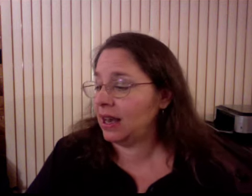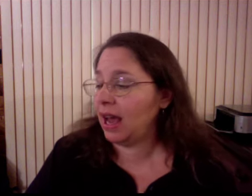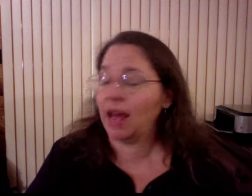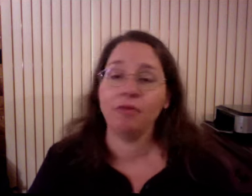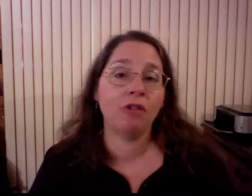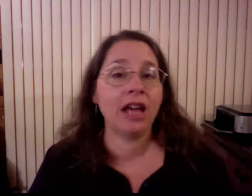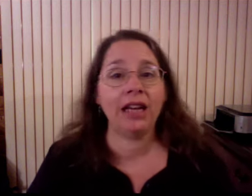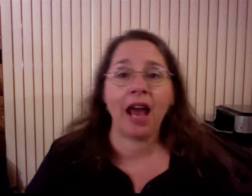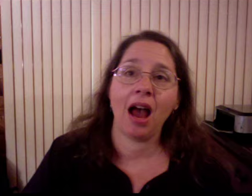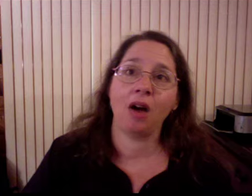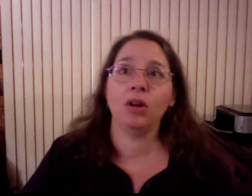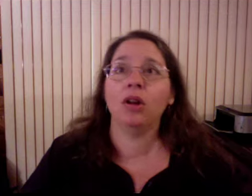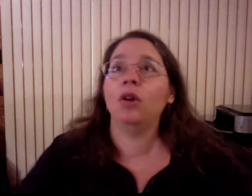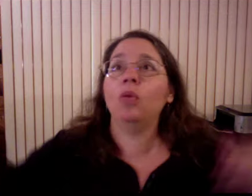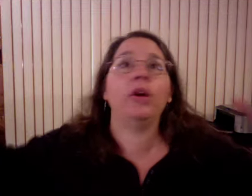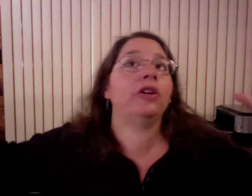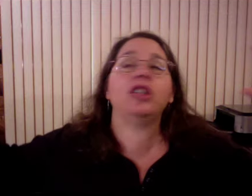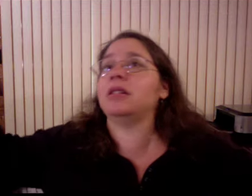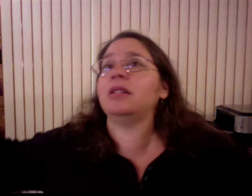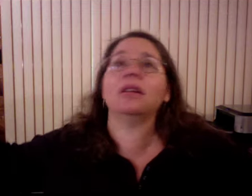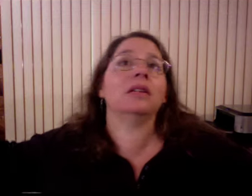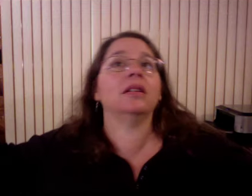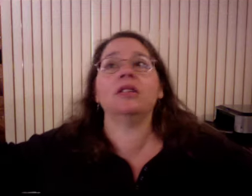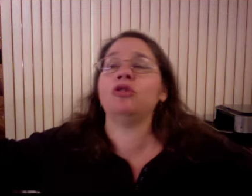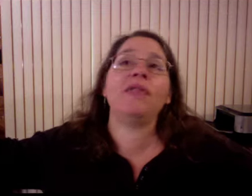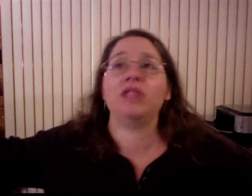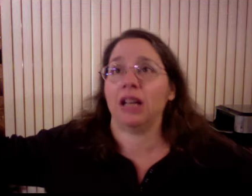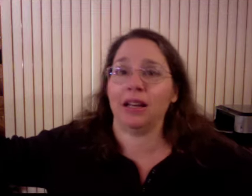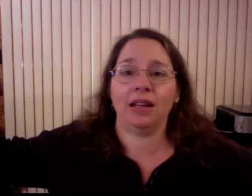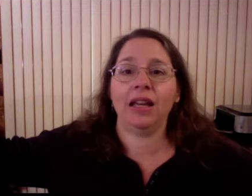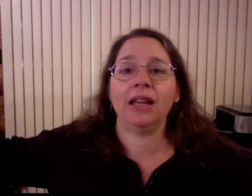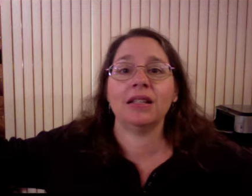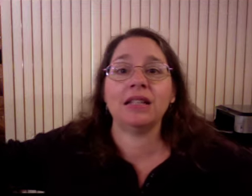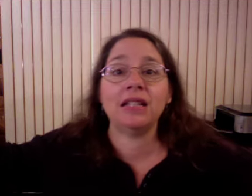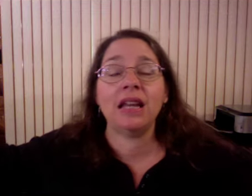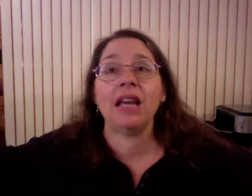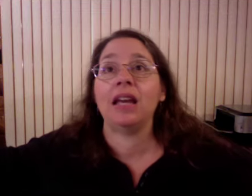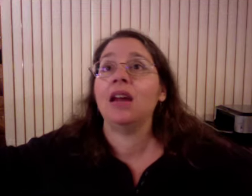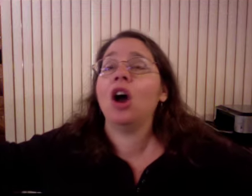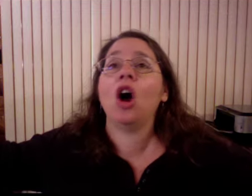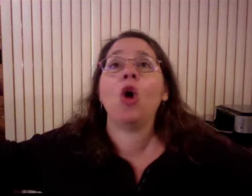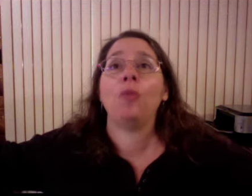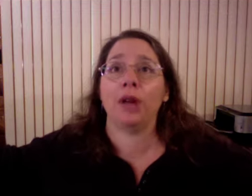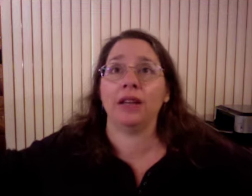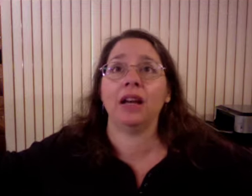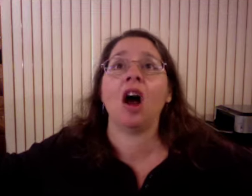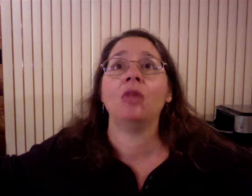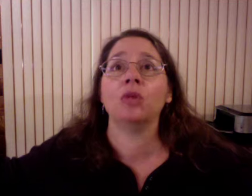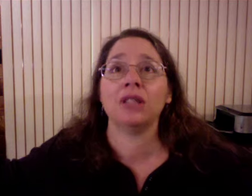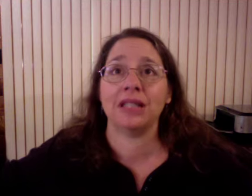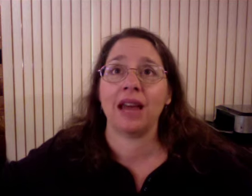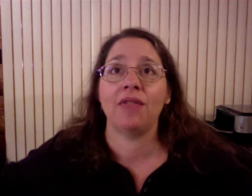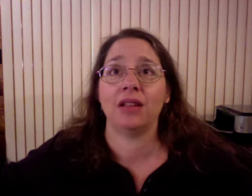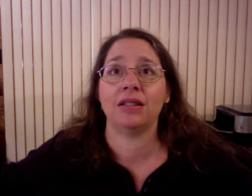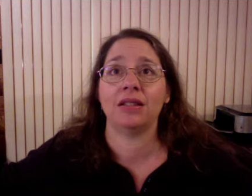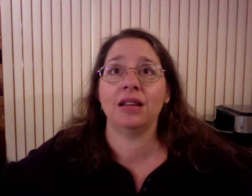And right now, we are just drifting in a sea, hoping that God will save us.